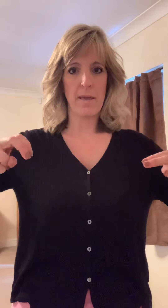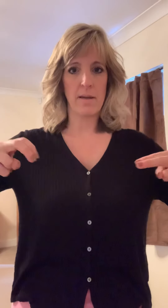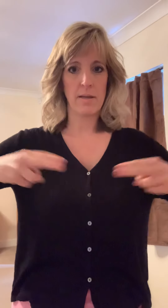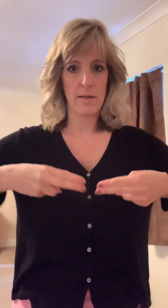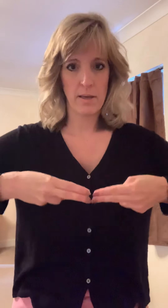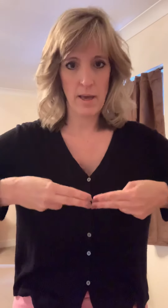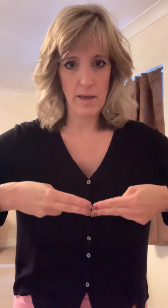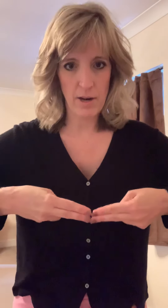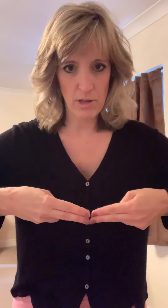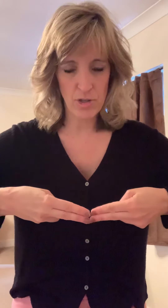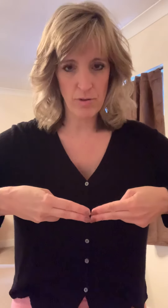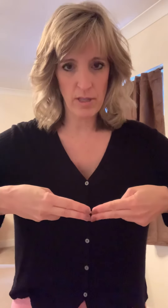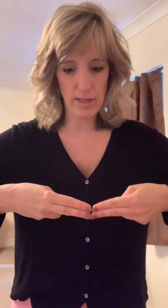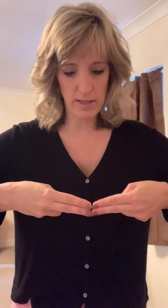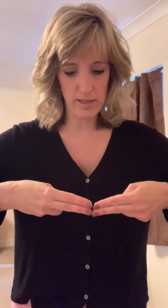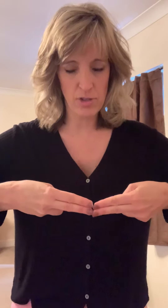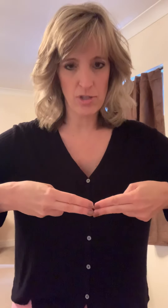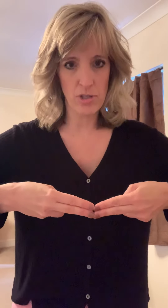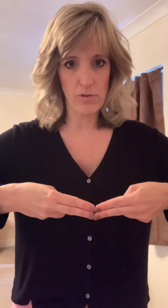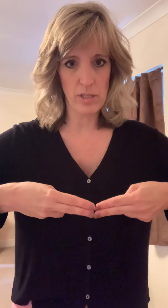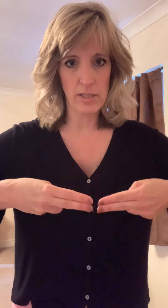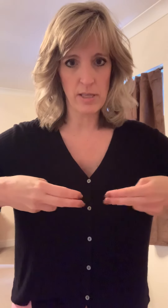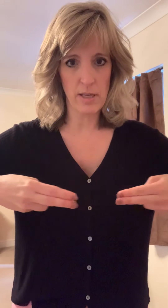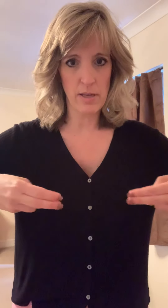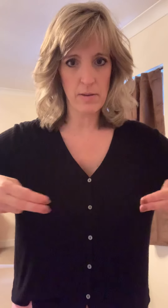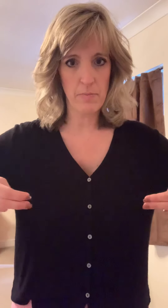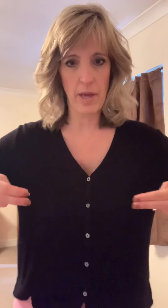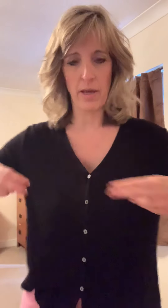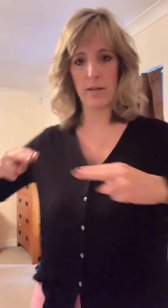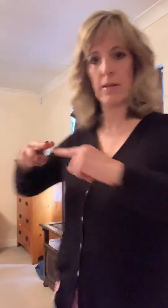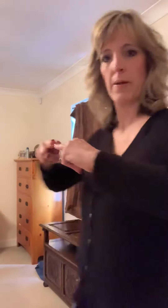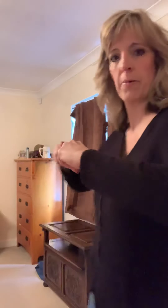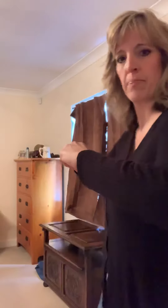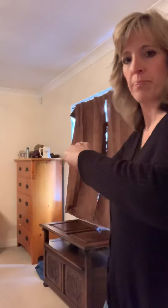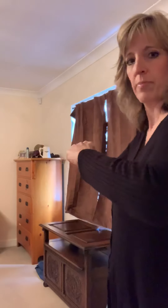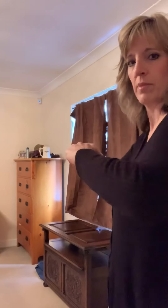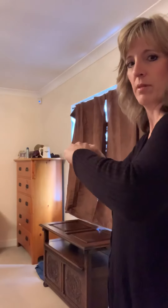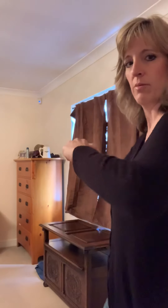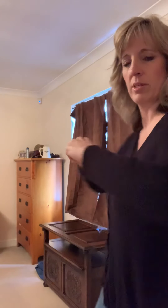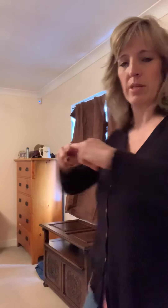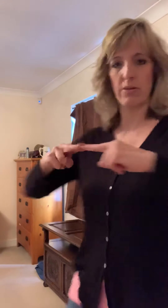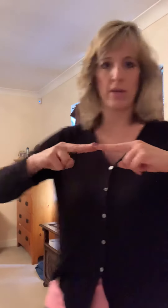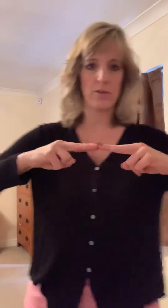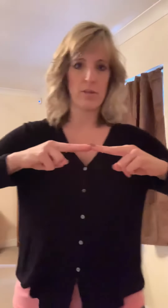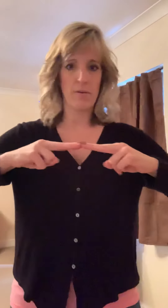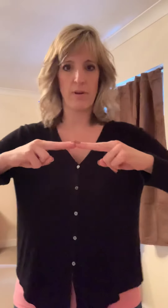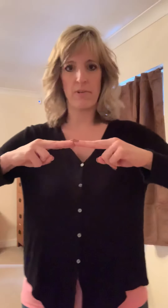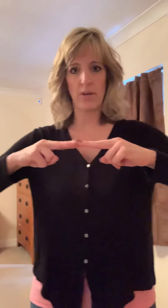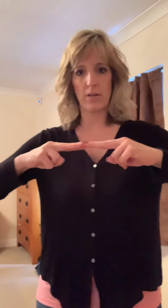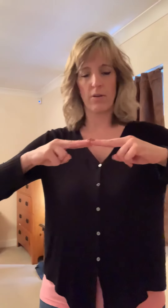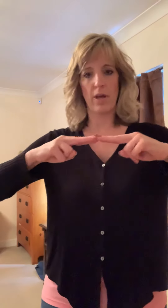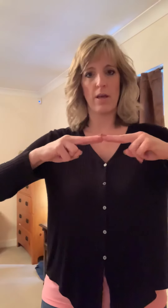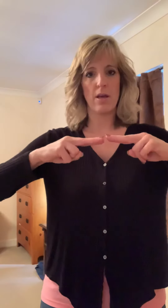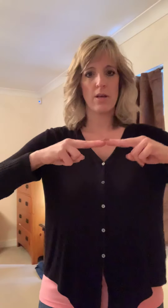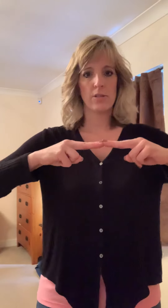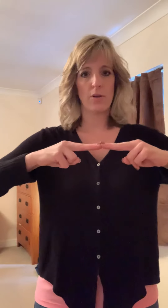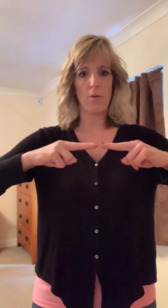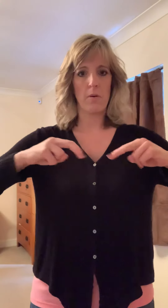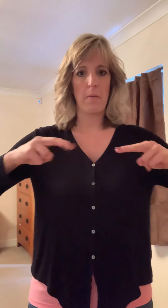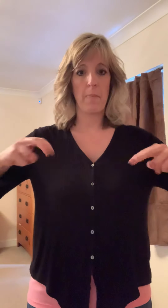Bacon. Okay, here, I'll show it like this just so you can see bacon. Well, you can't do it that way. Very good. Okay, so